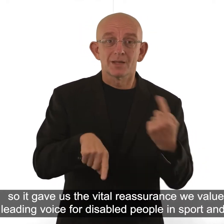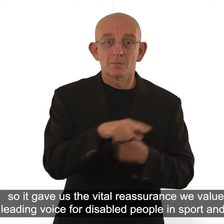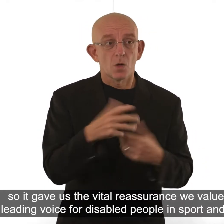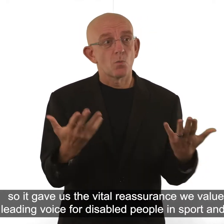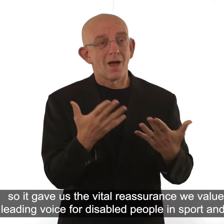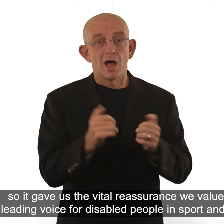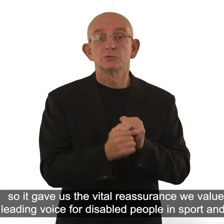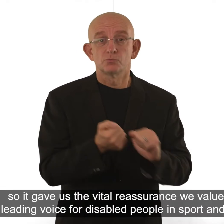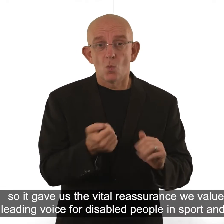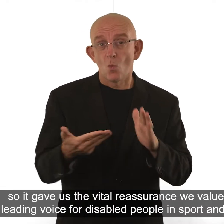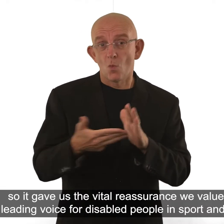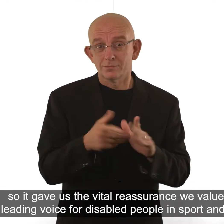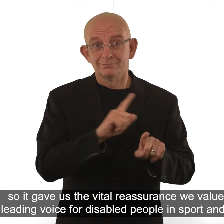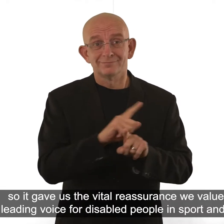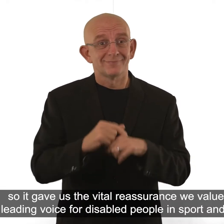sport and activity.